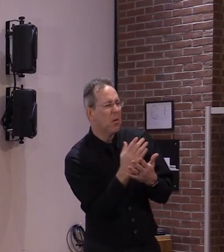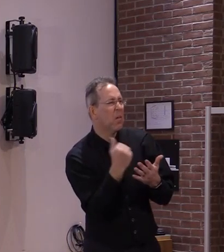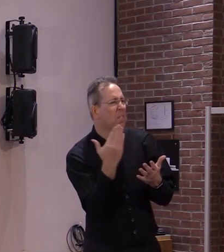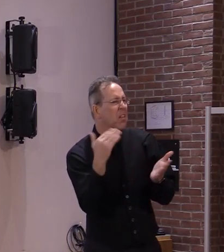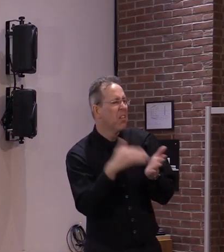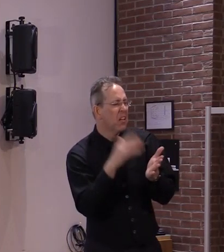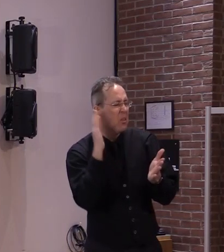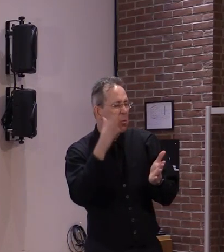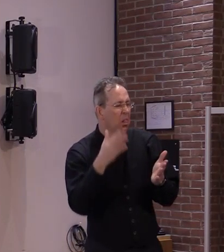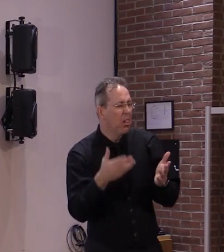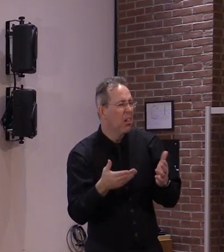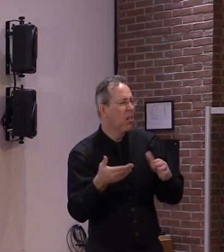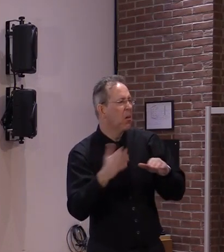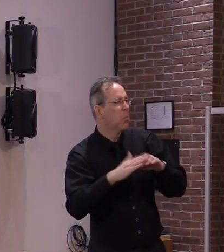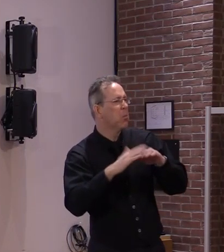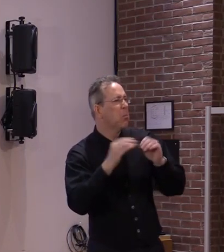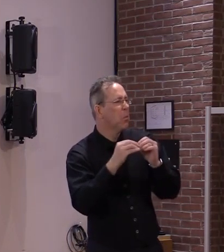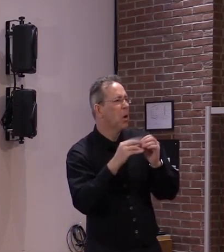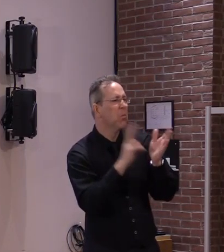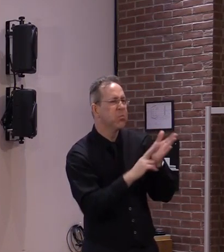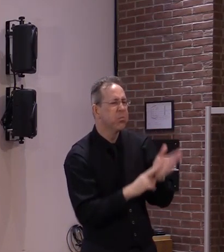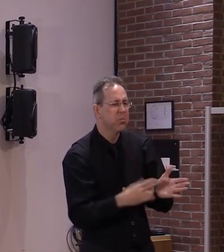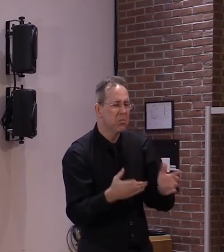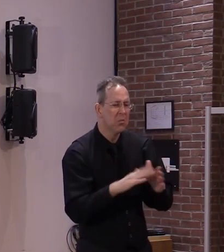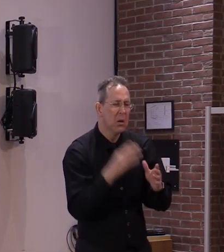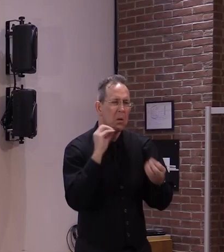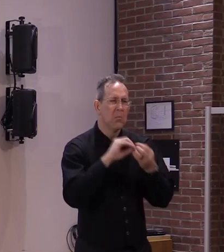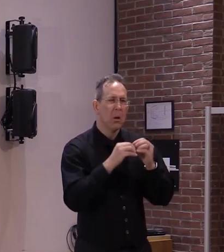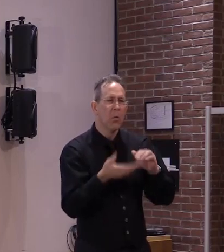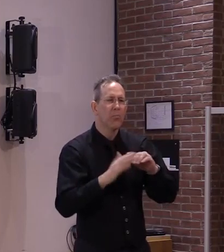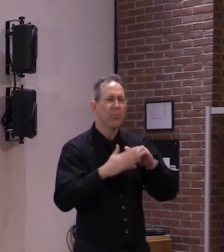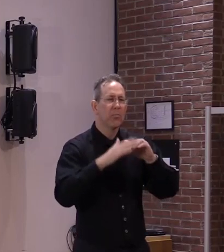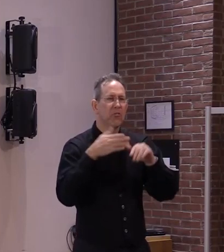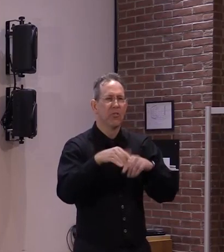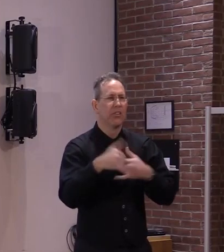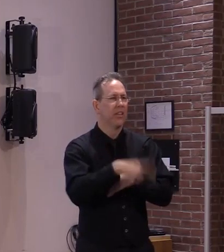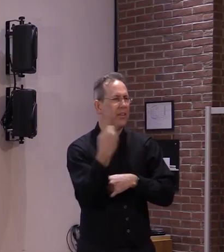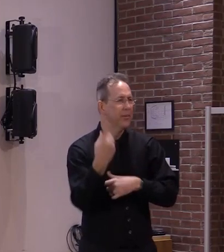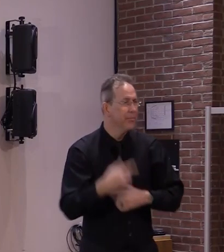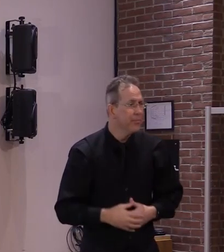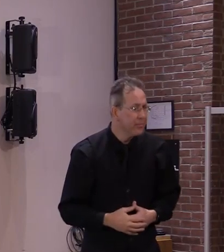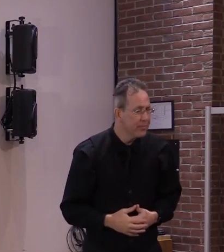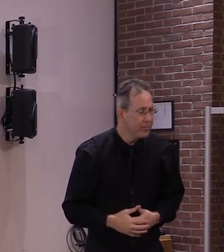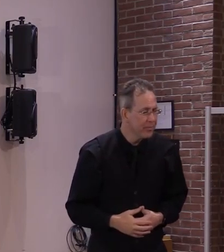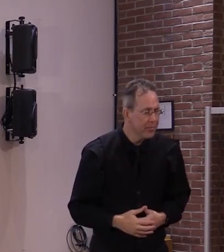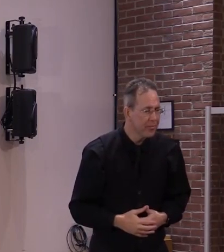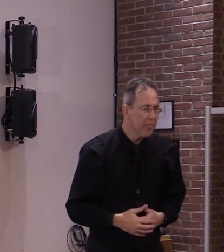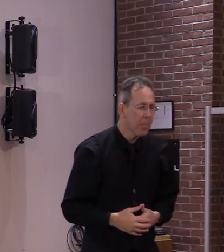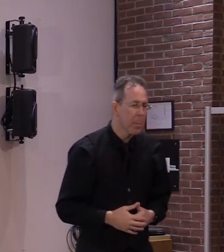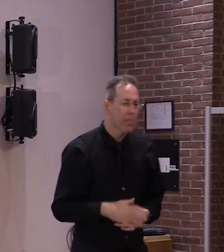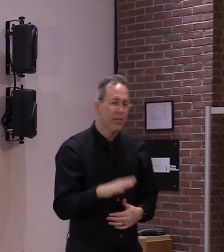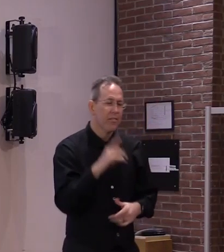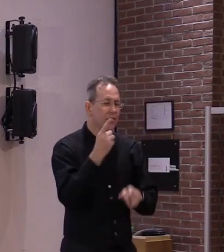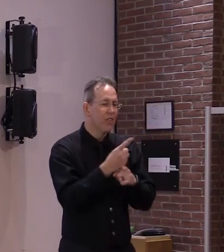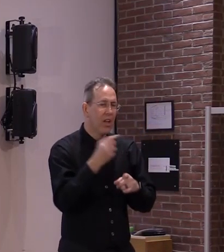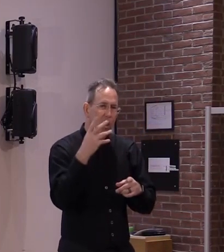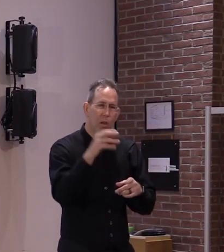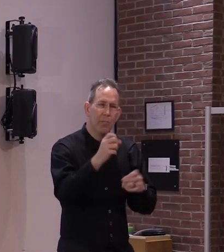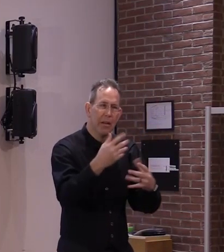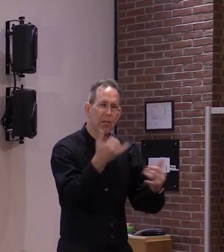is a major call volume coming in, major online volume coming in, but people are getting signed up.